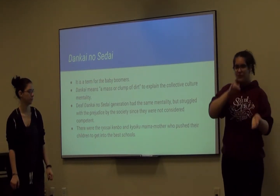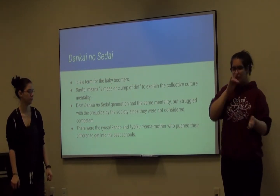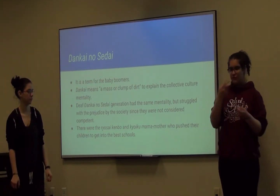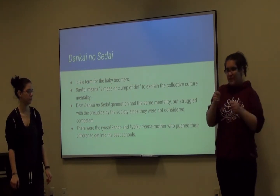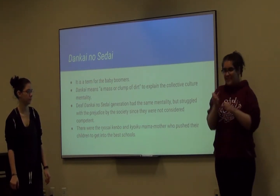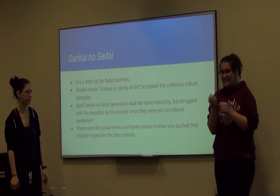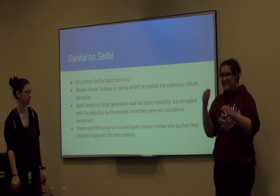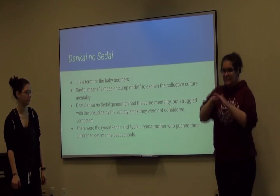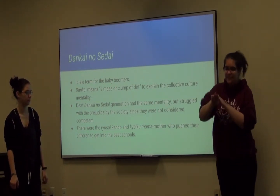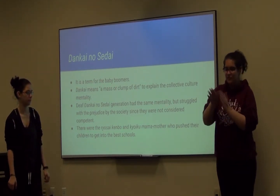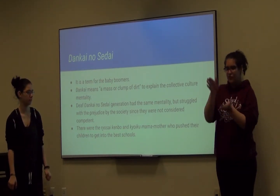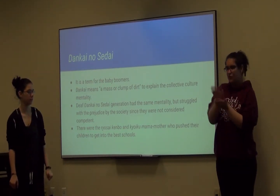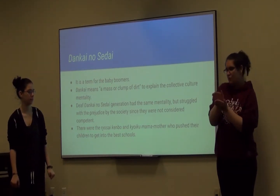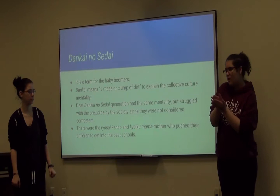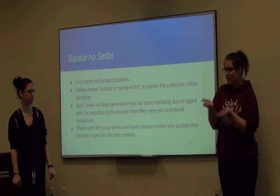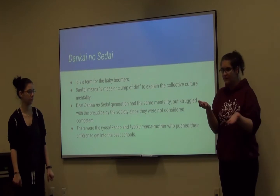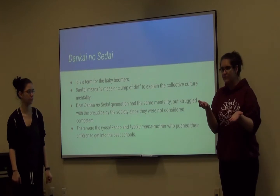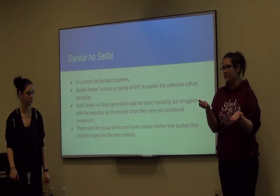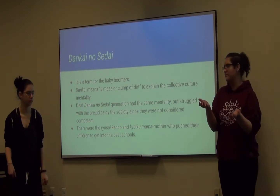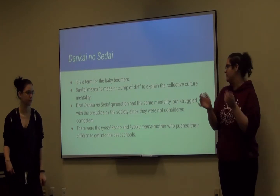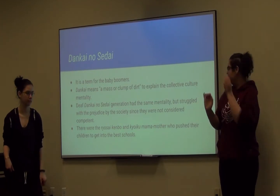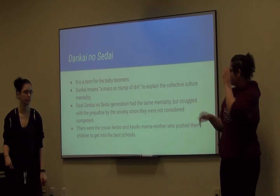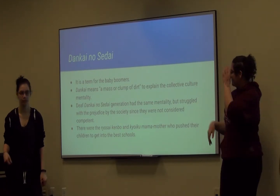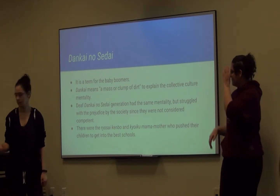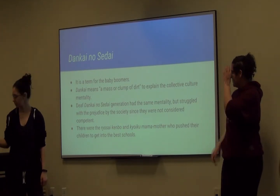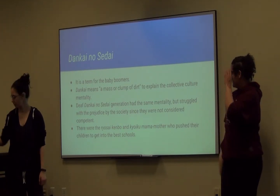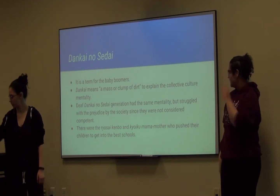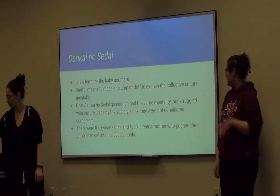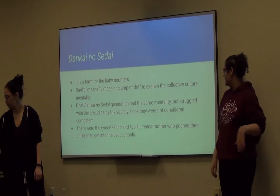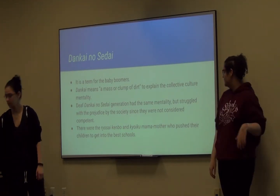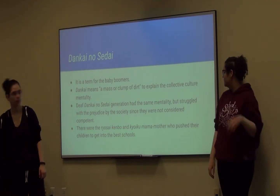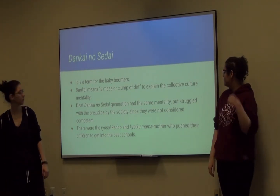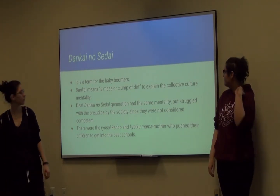supported their children to try to get into school.